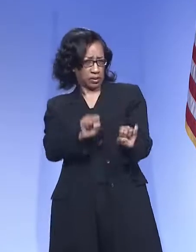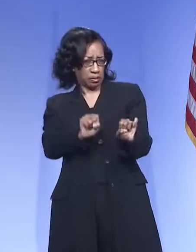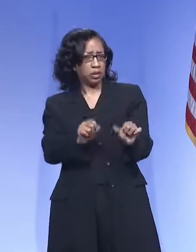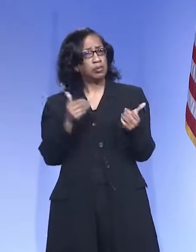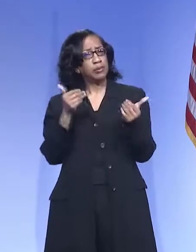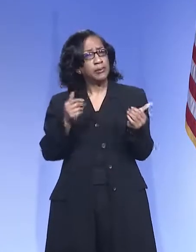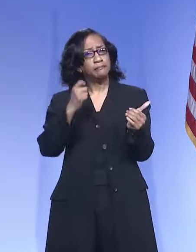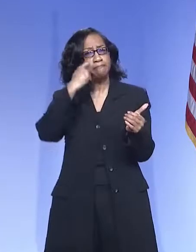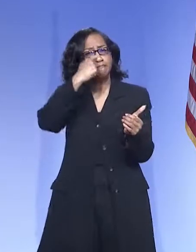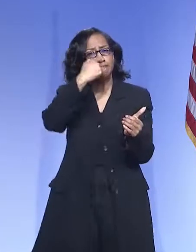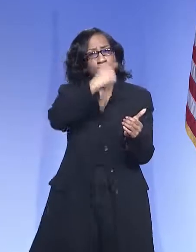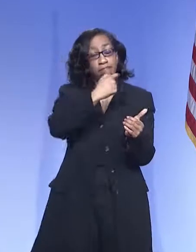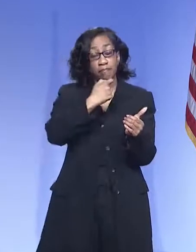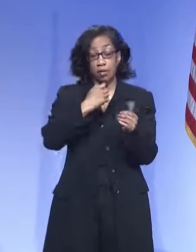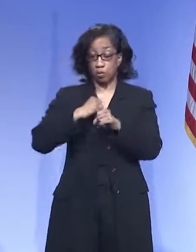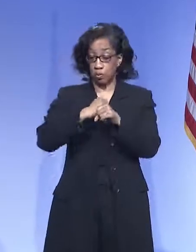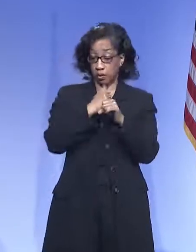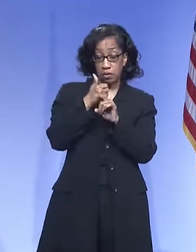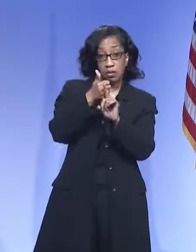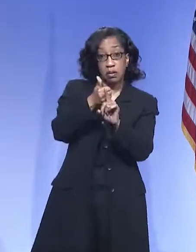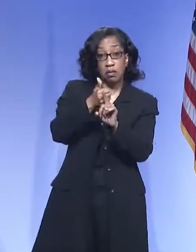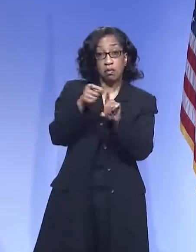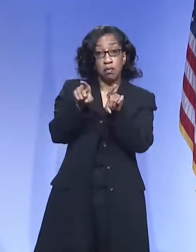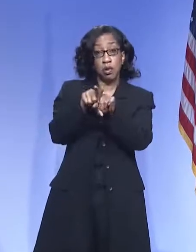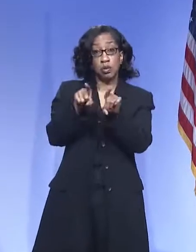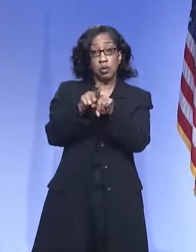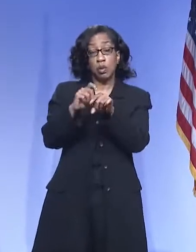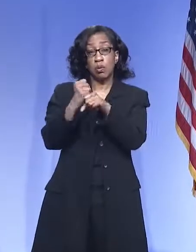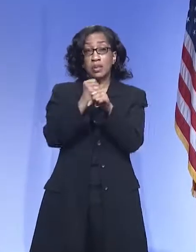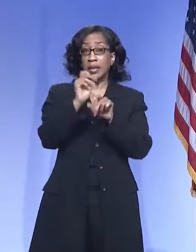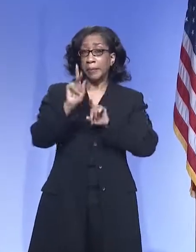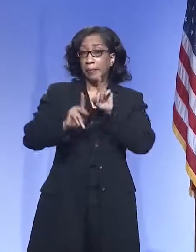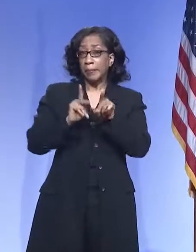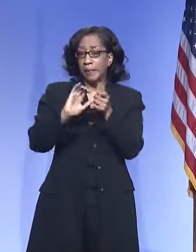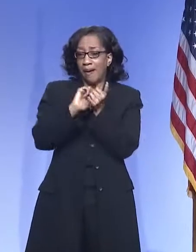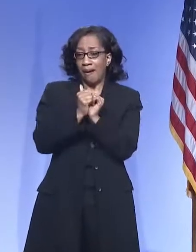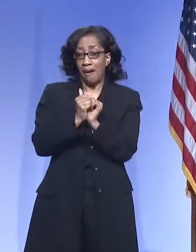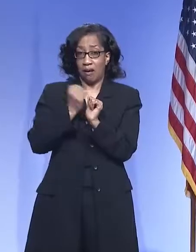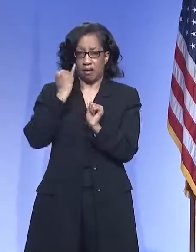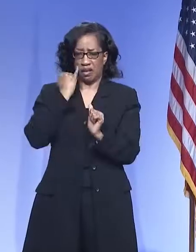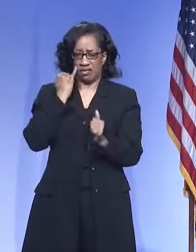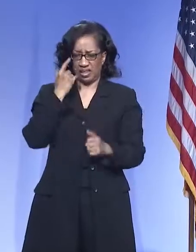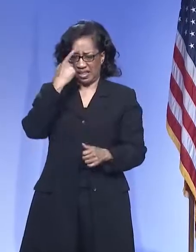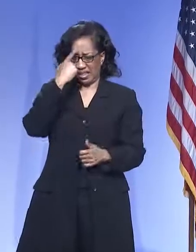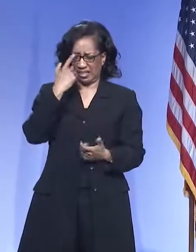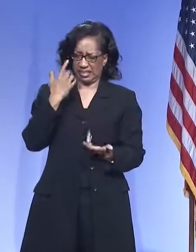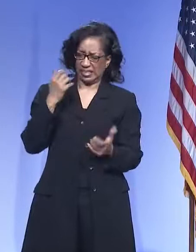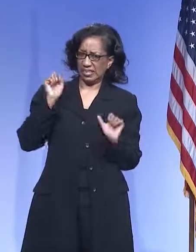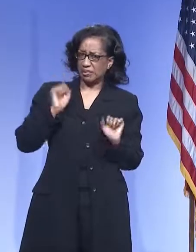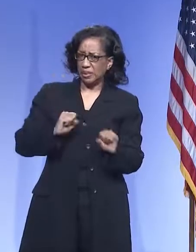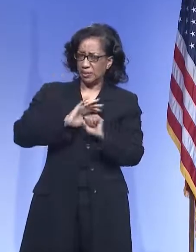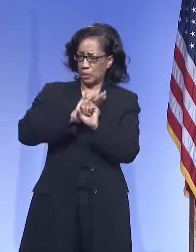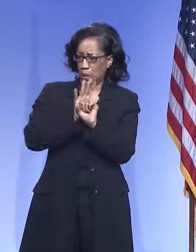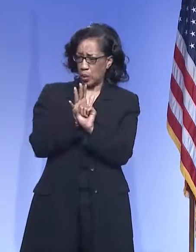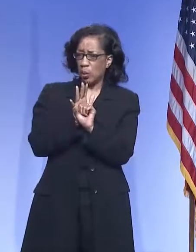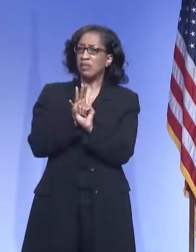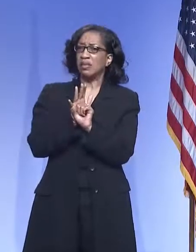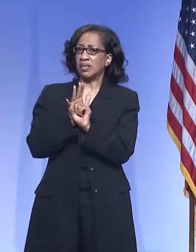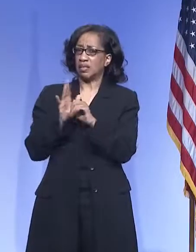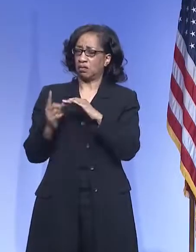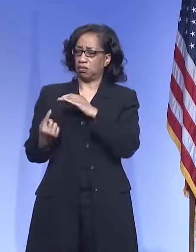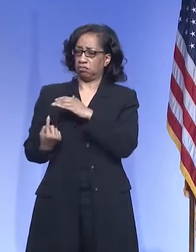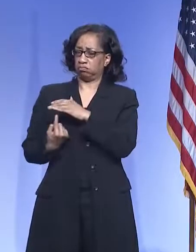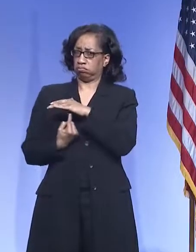protecting yourself and others and the community at large is isolating whenever you are infected with COVID-19. So